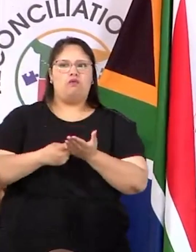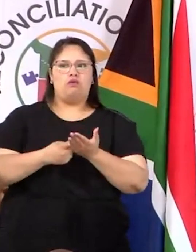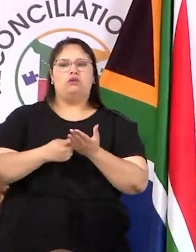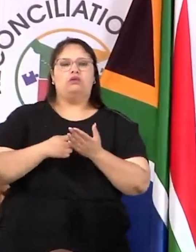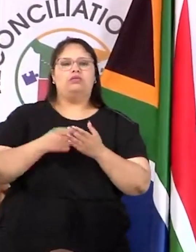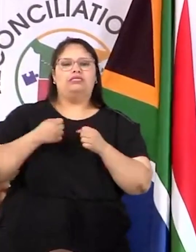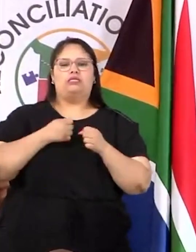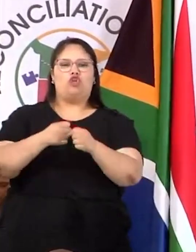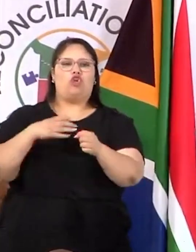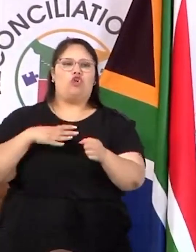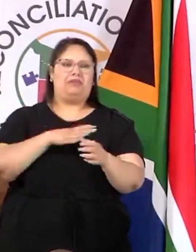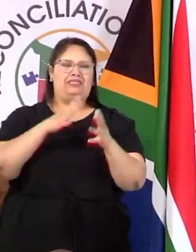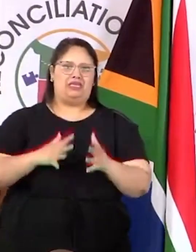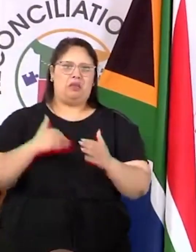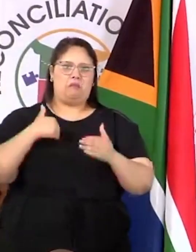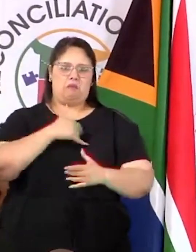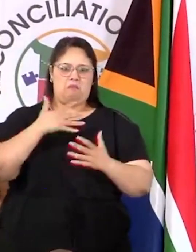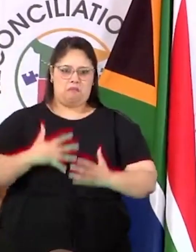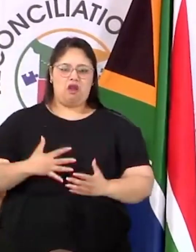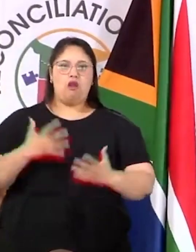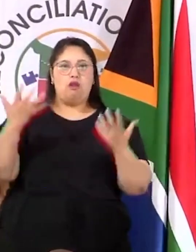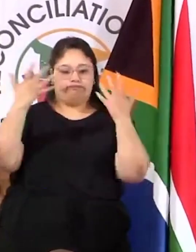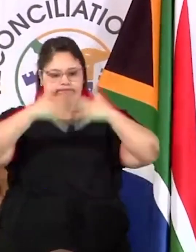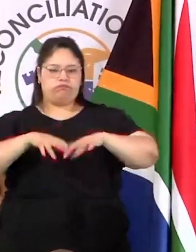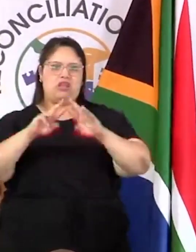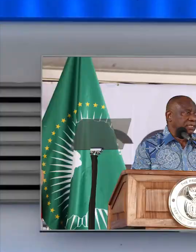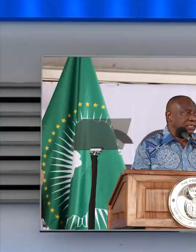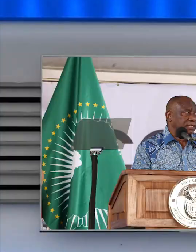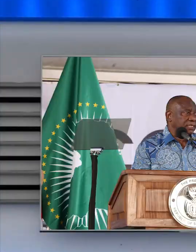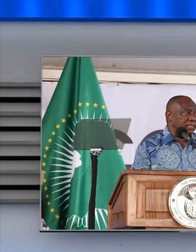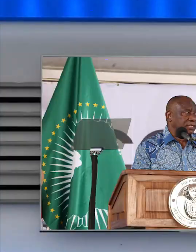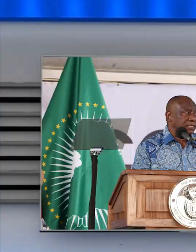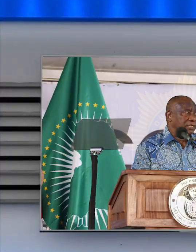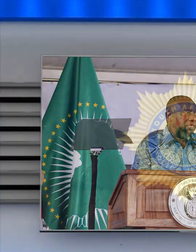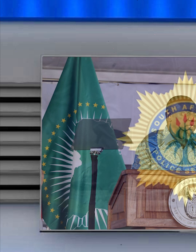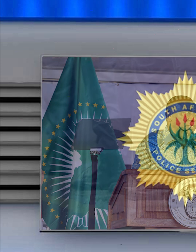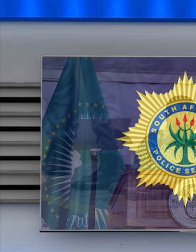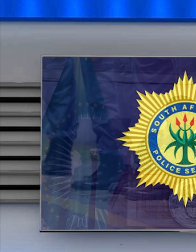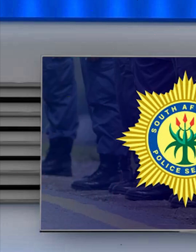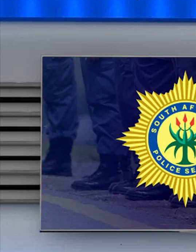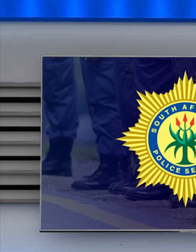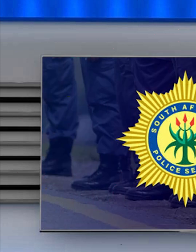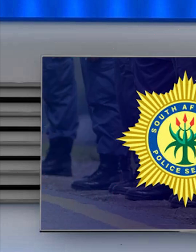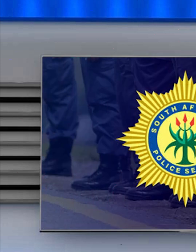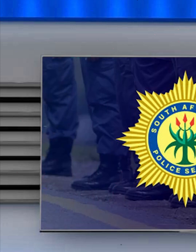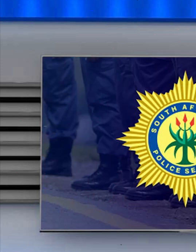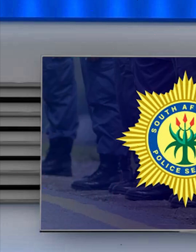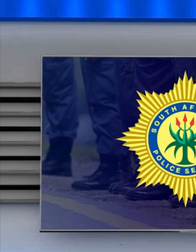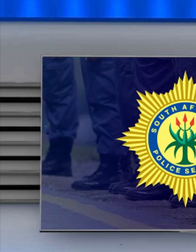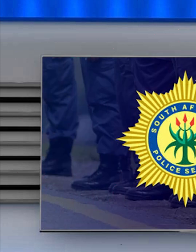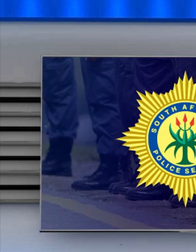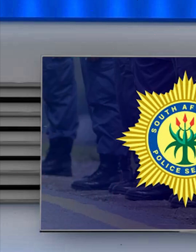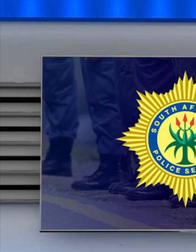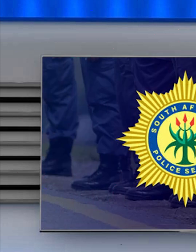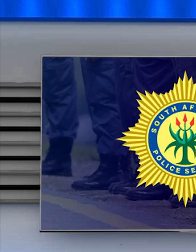committee members to coordinate the national dialogue process. In other news, the South African Police